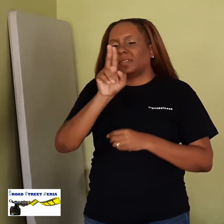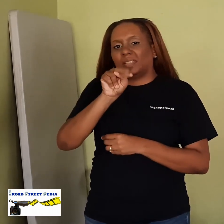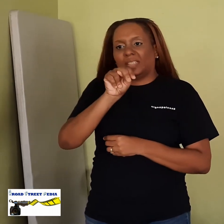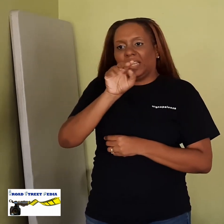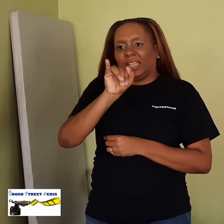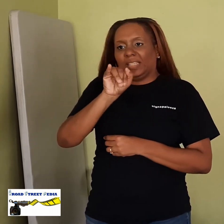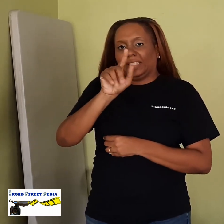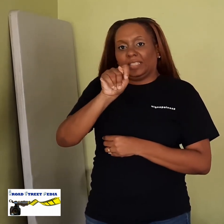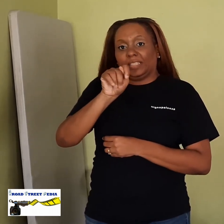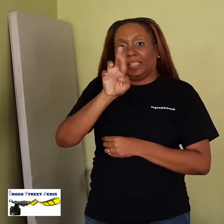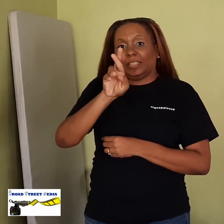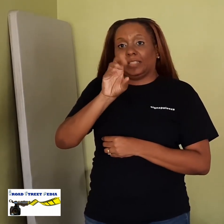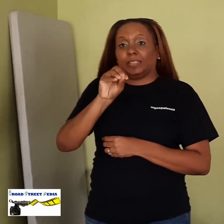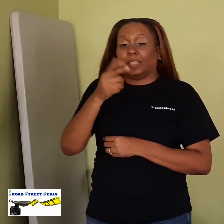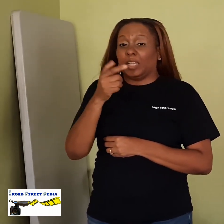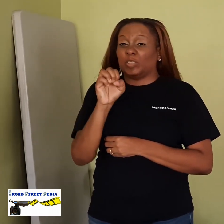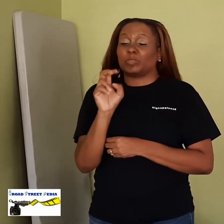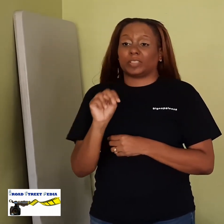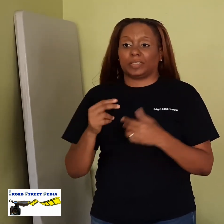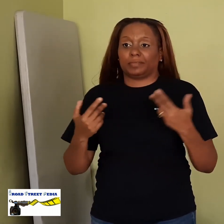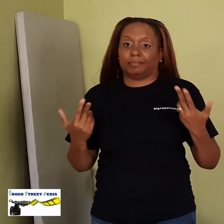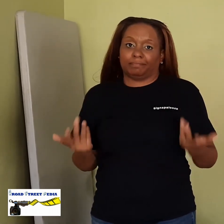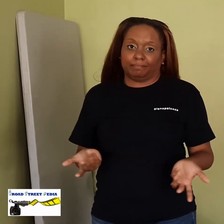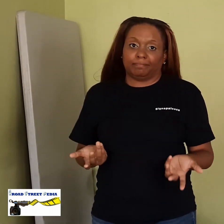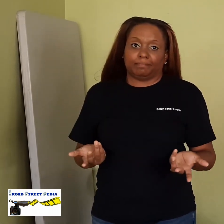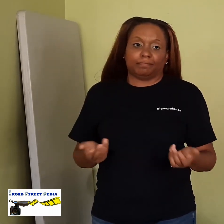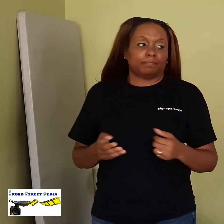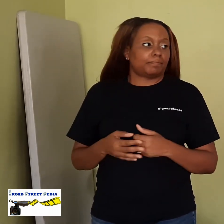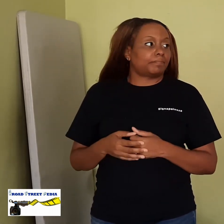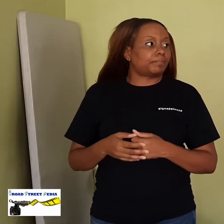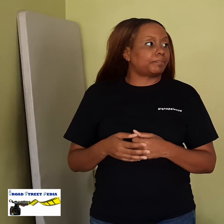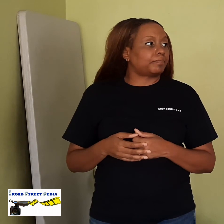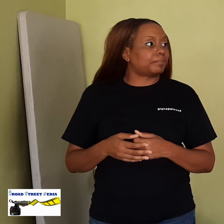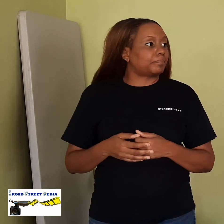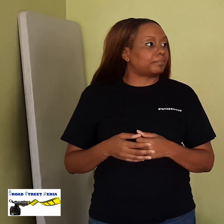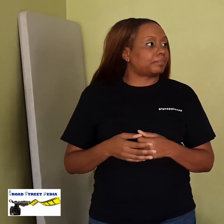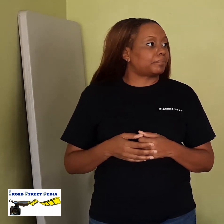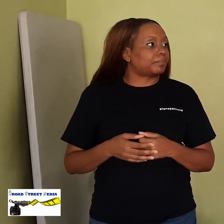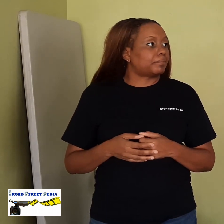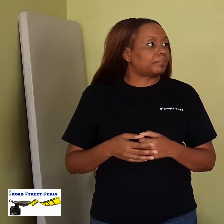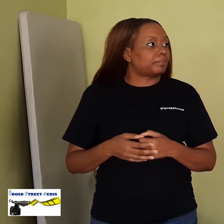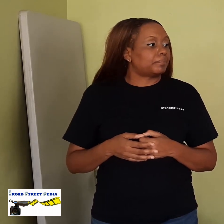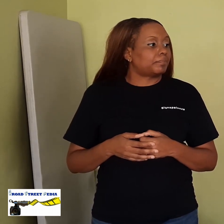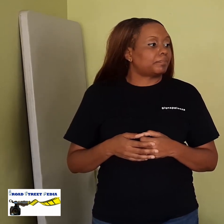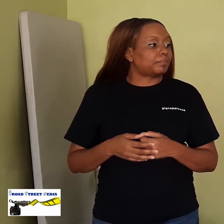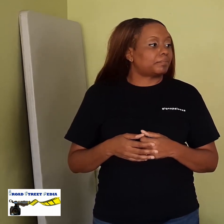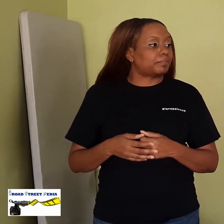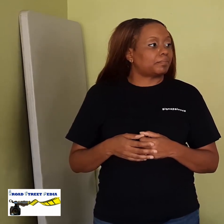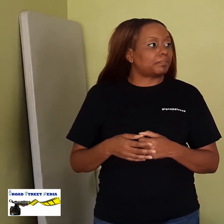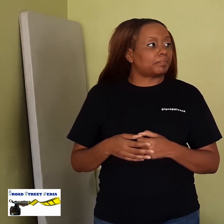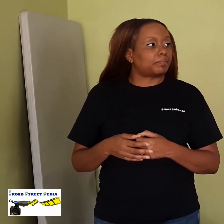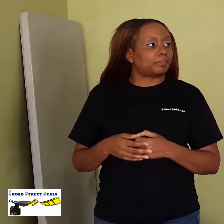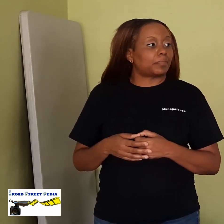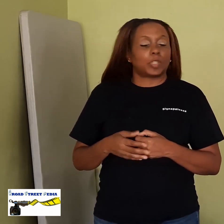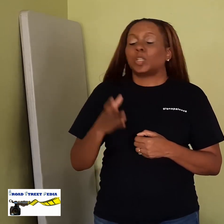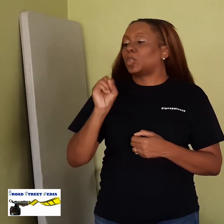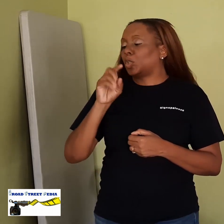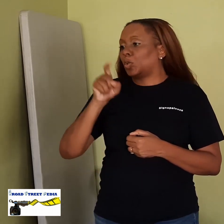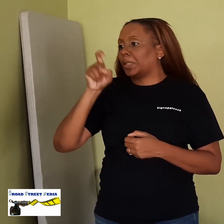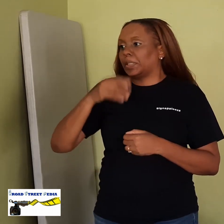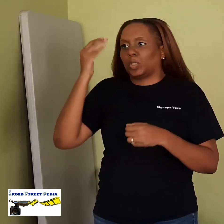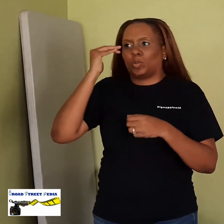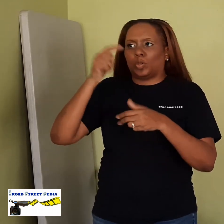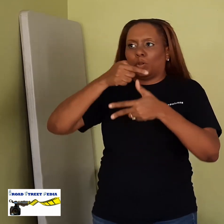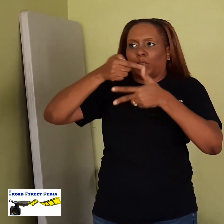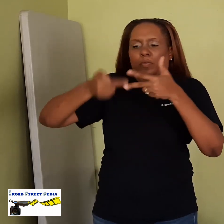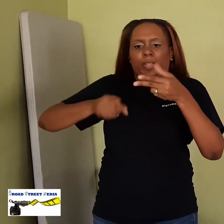number, plus a smaller amount of your potash. And a little bit of your phosphorus will continue to develop